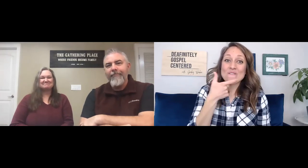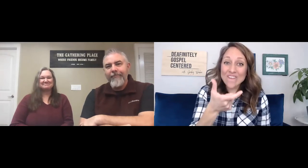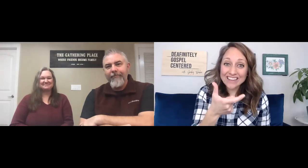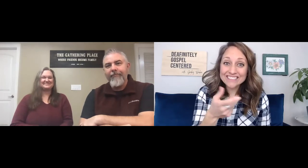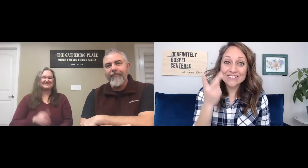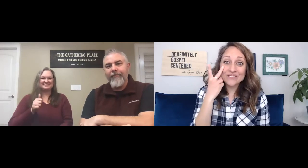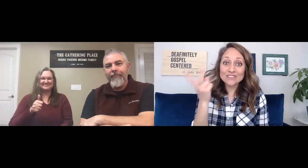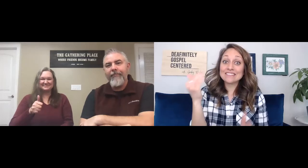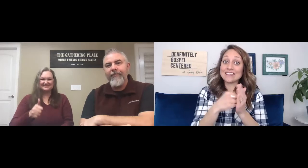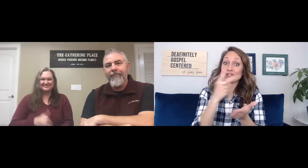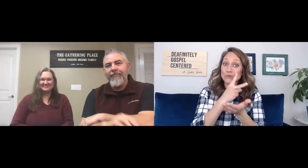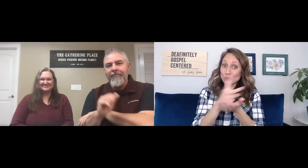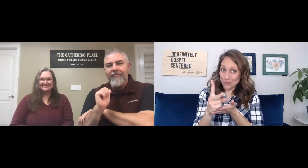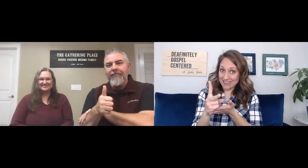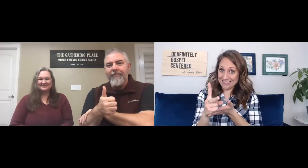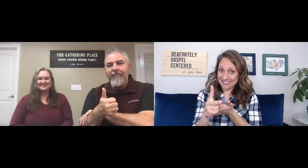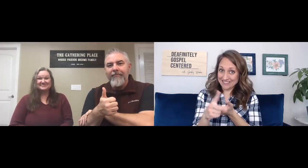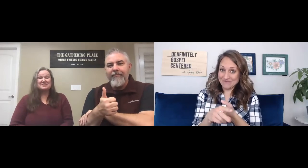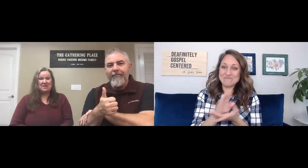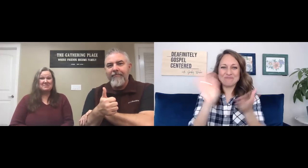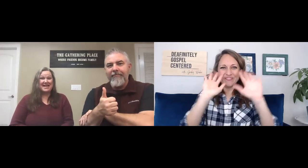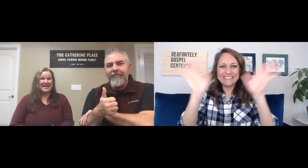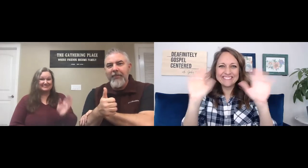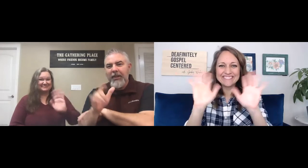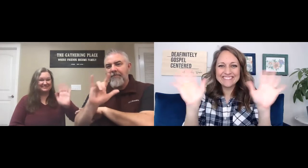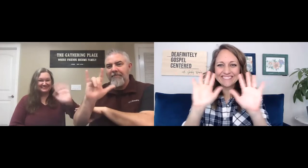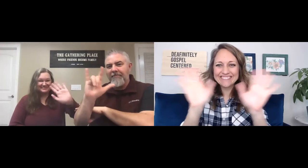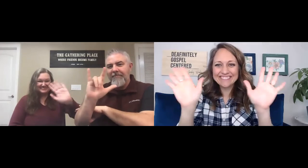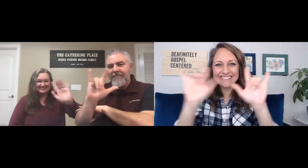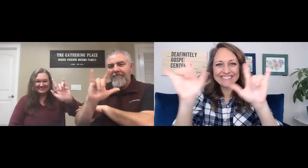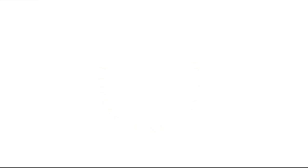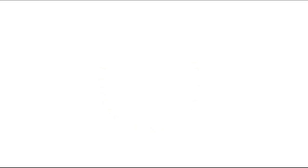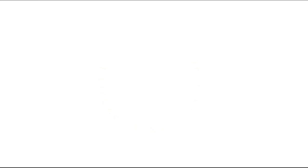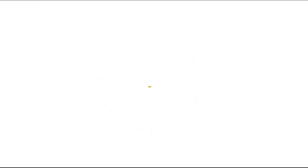Thank you again for watching, and I'll see you again in 2 weeks. Bye-bye, everyone. Love you. Bye.